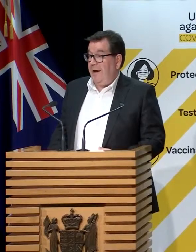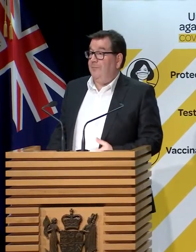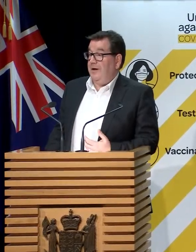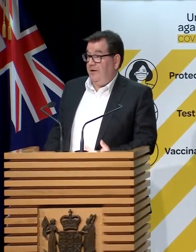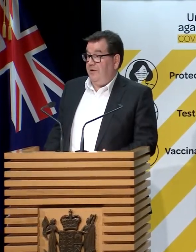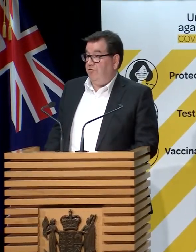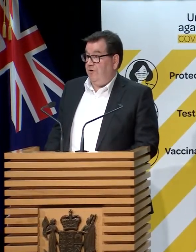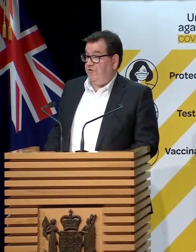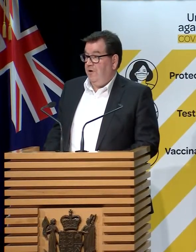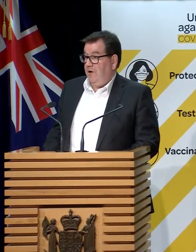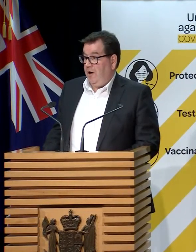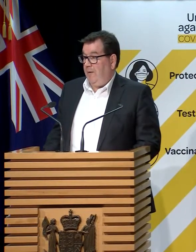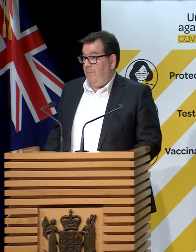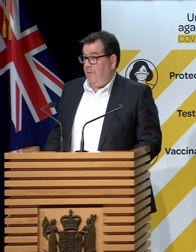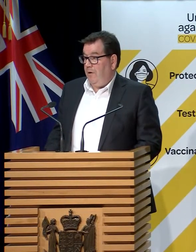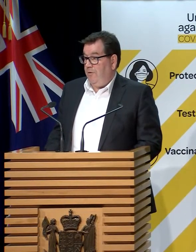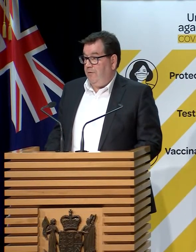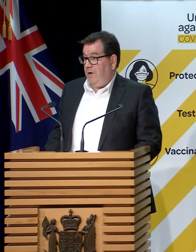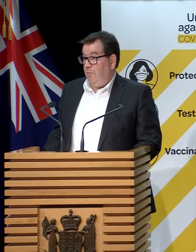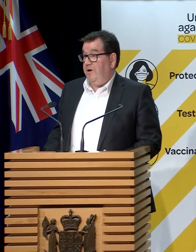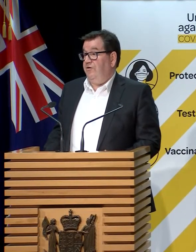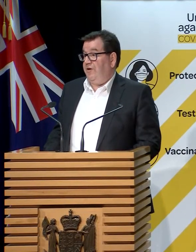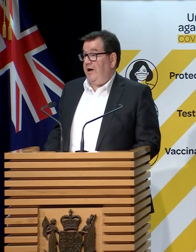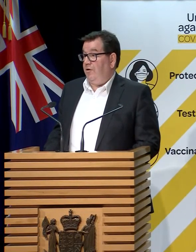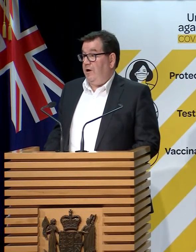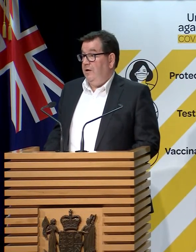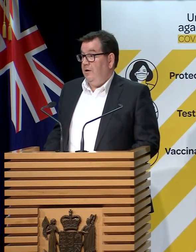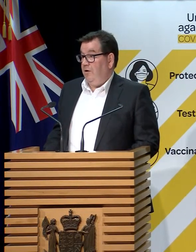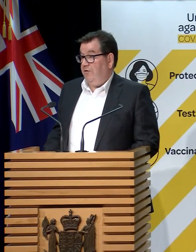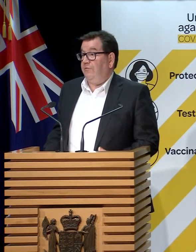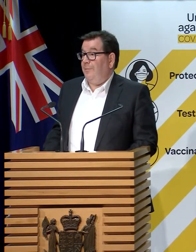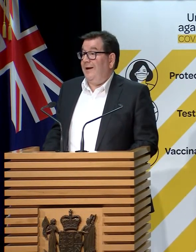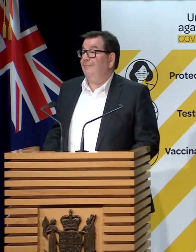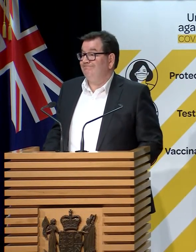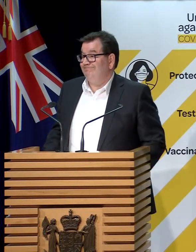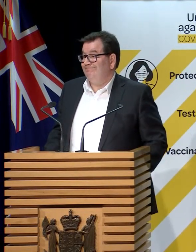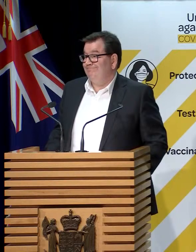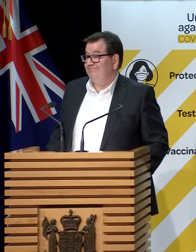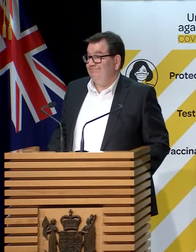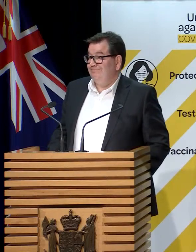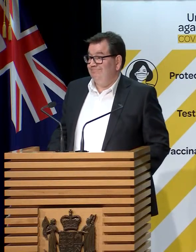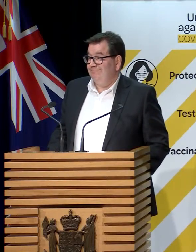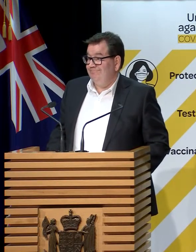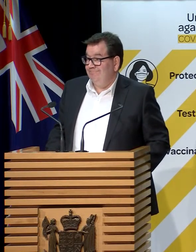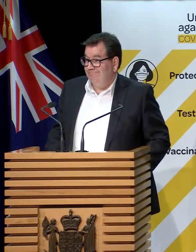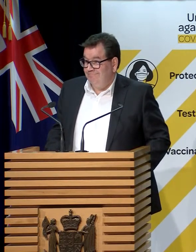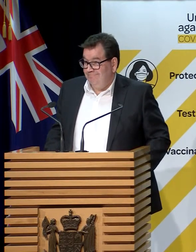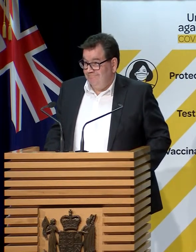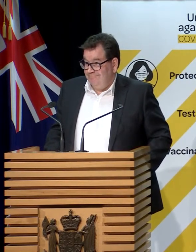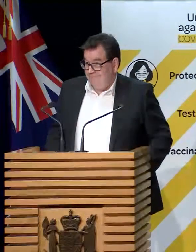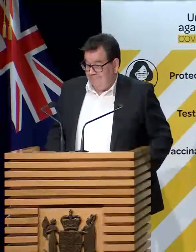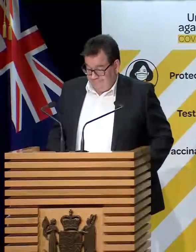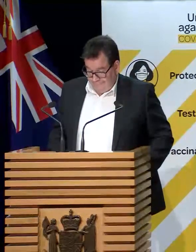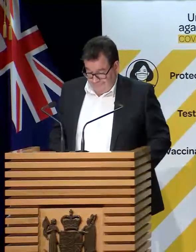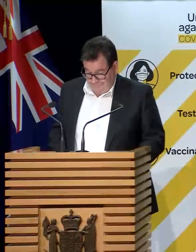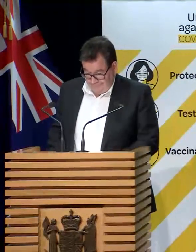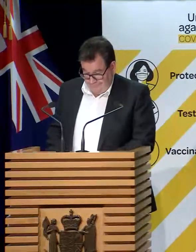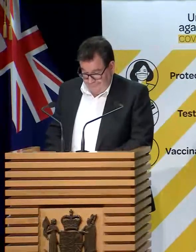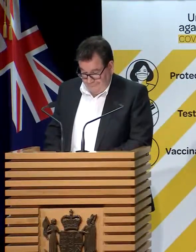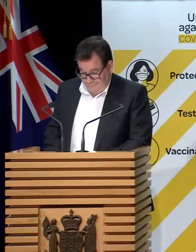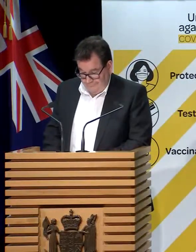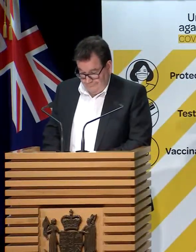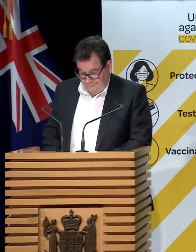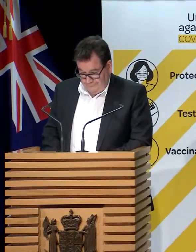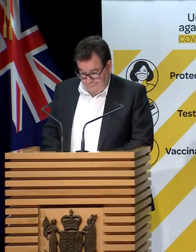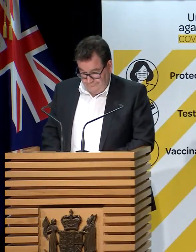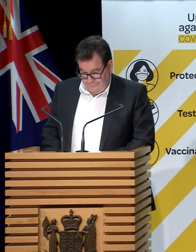indicated that they had been at the address on the Wednesday on a different matter. Does that sell the case for that rapid testing